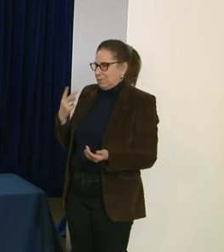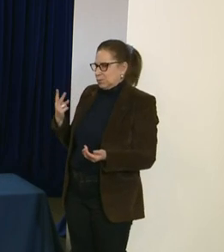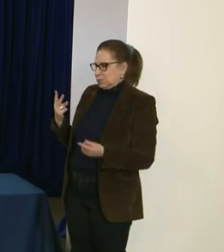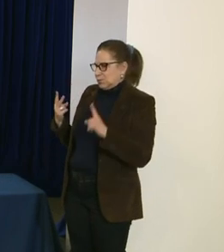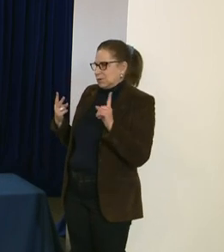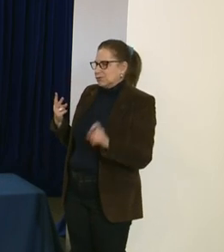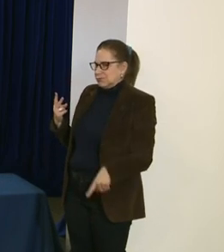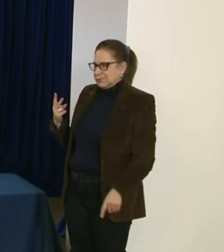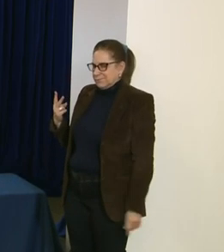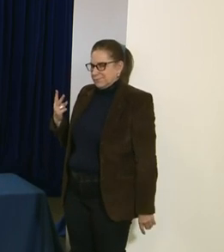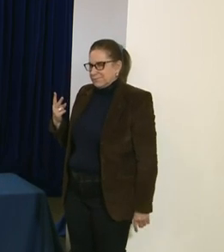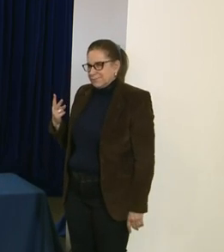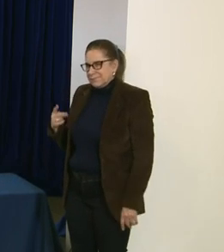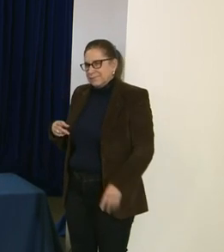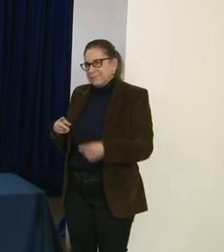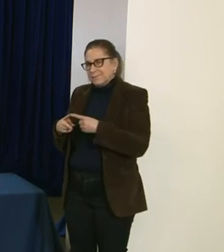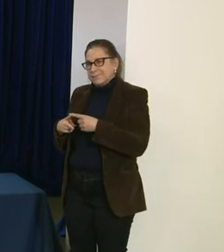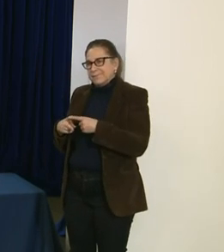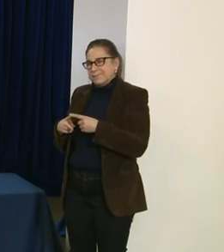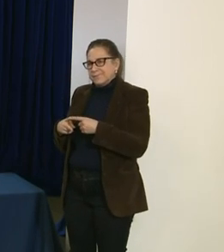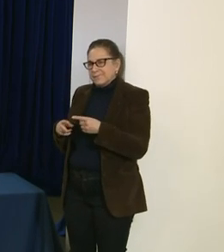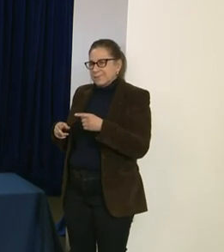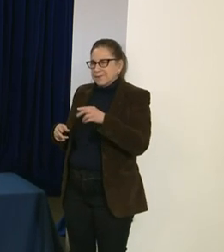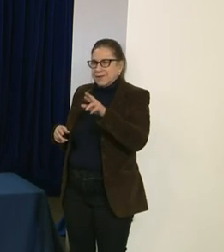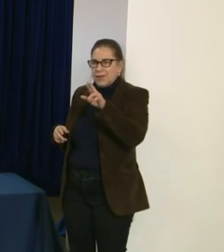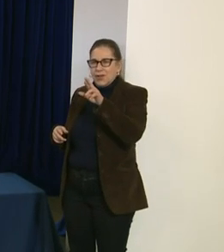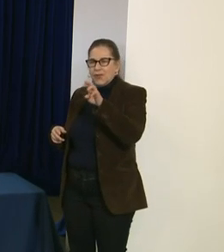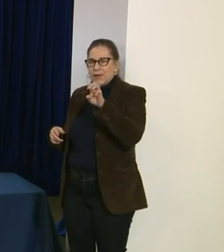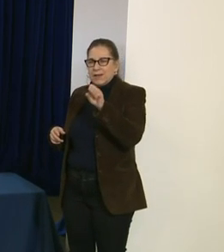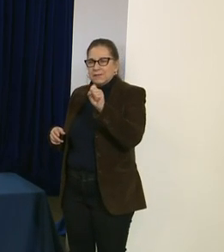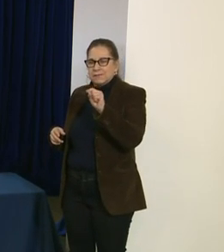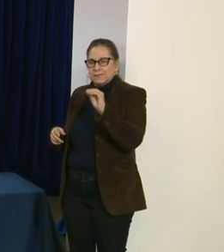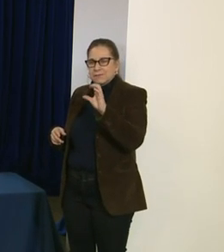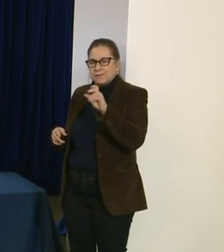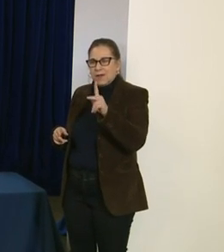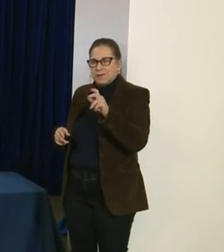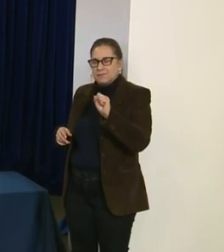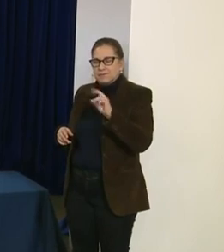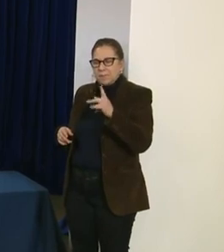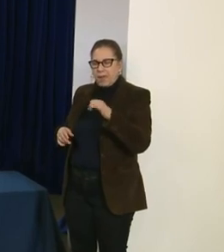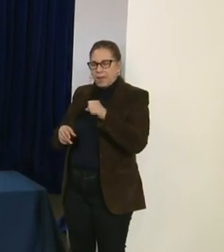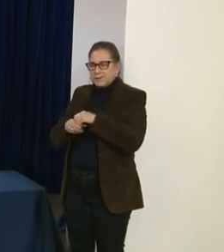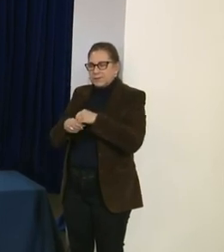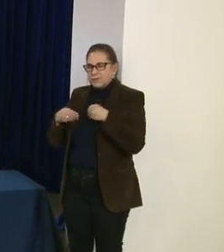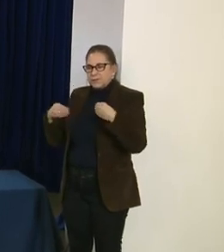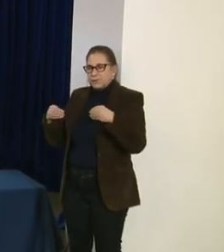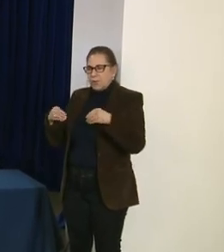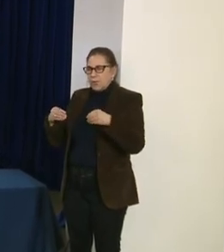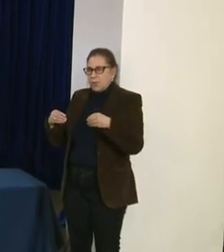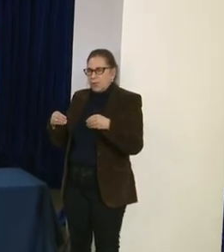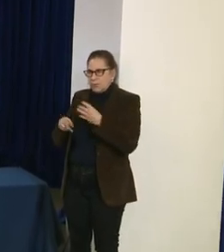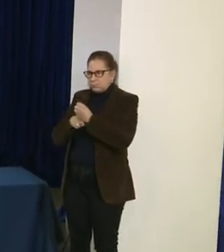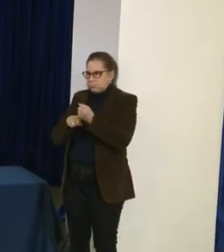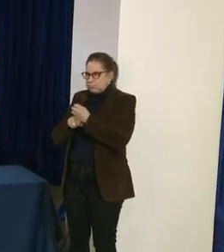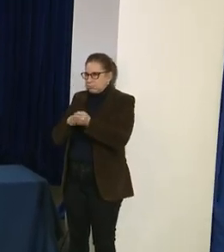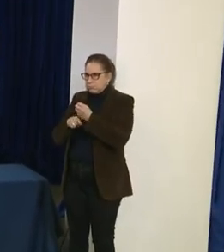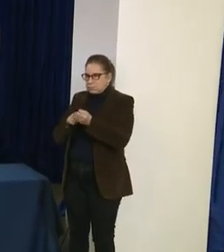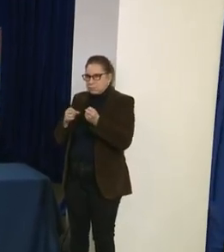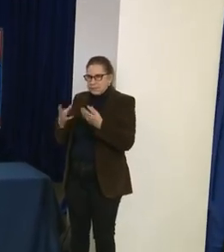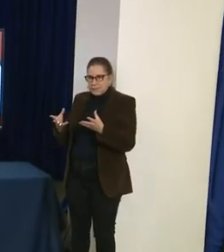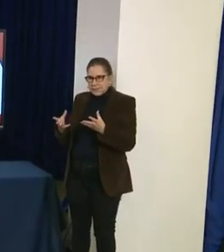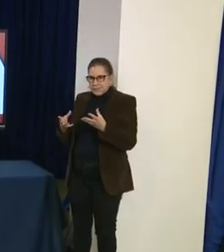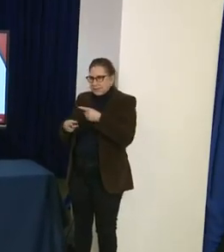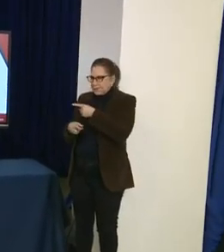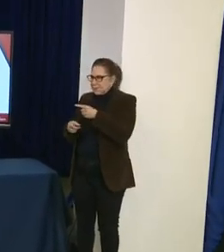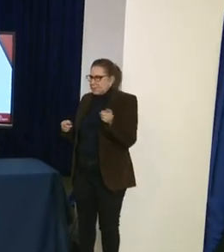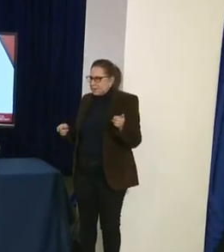about restocking supplies in the stores. I can understand people are given to taking a lot of